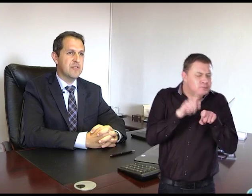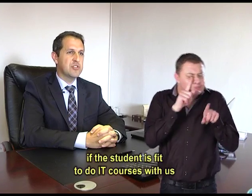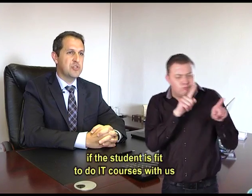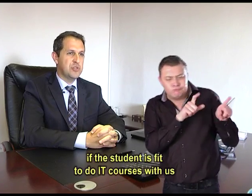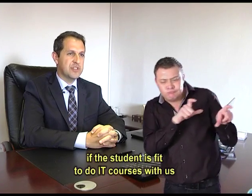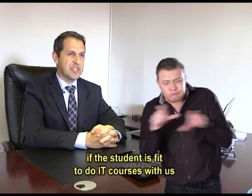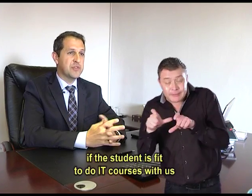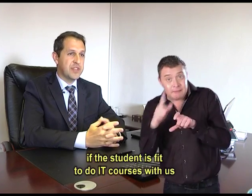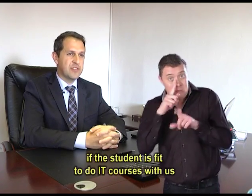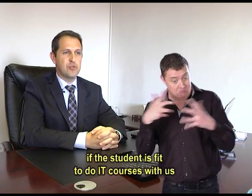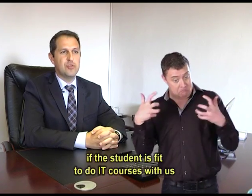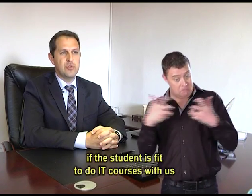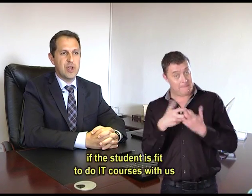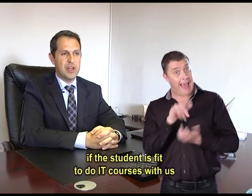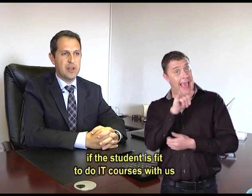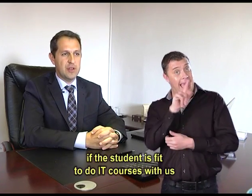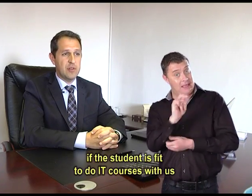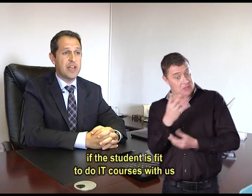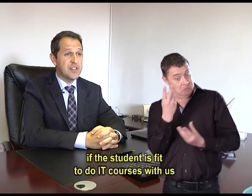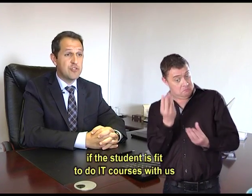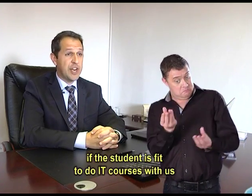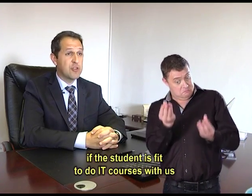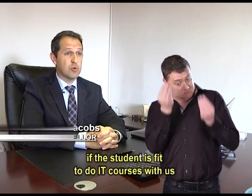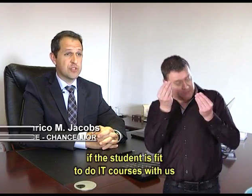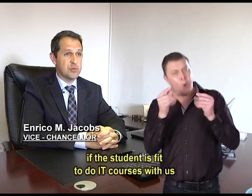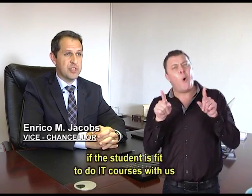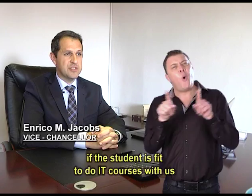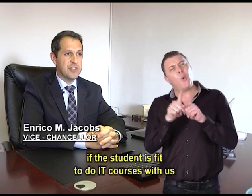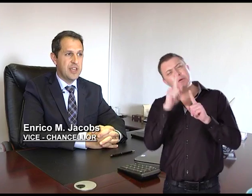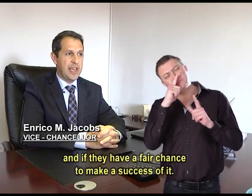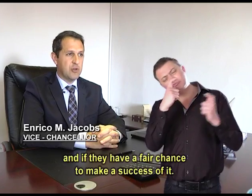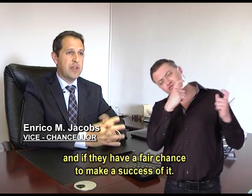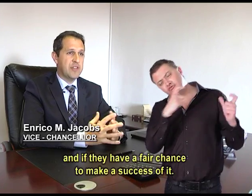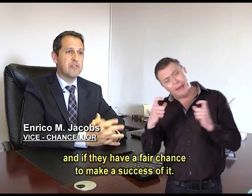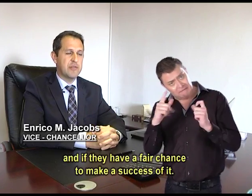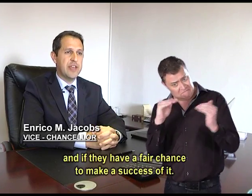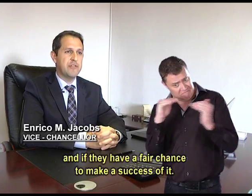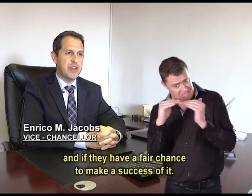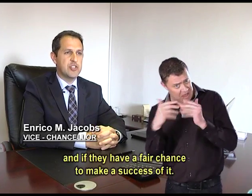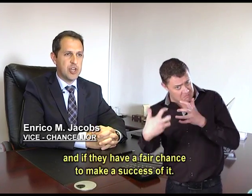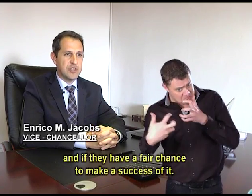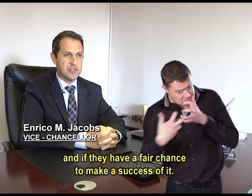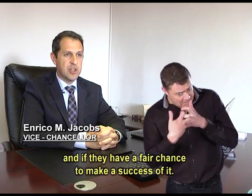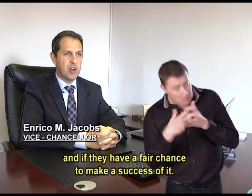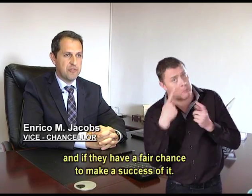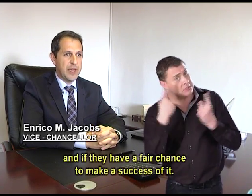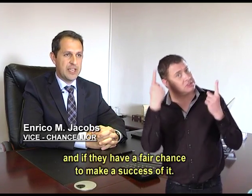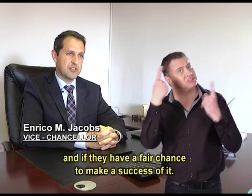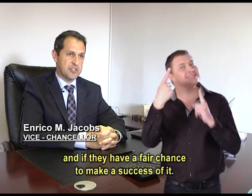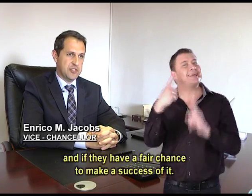if the student is fit to do IT training courses with us, and if they have a very fair chance of making a success